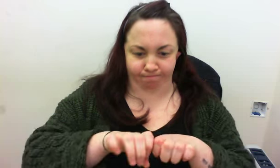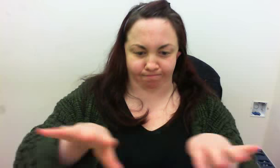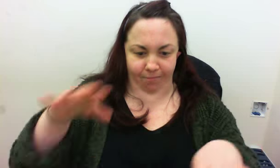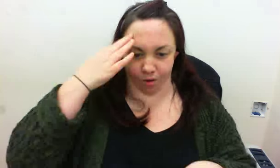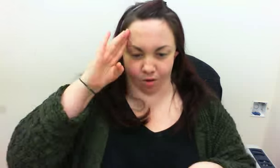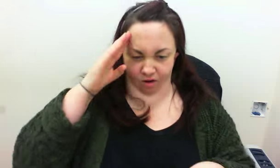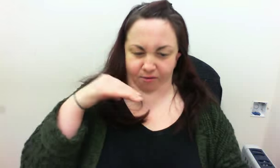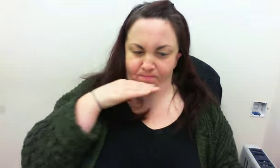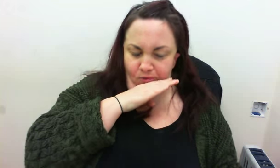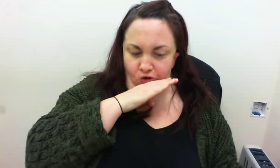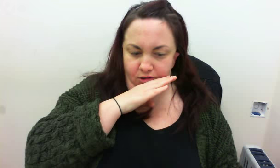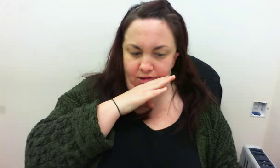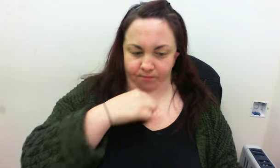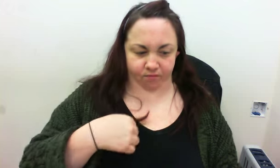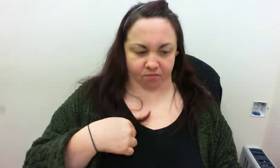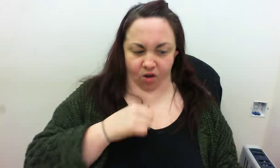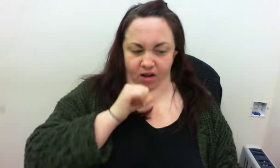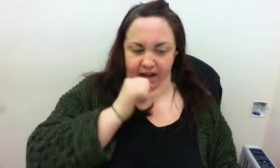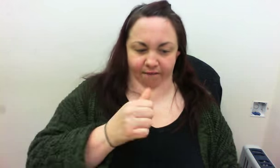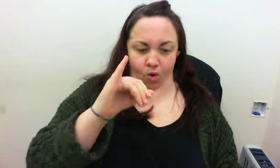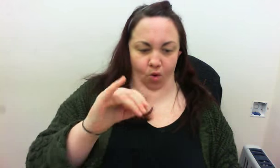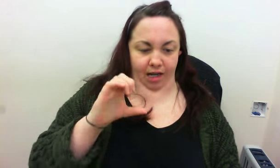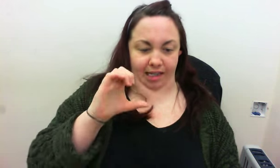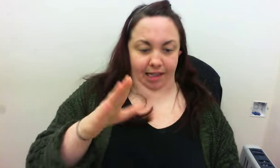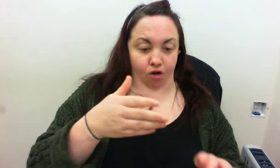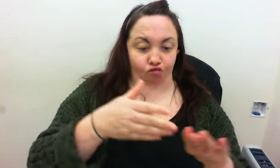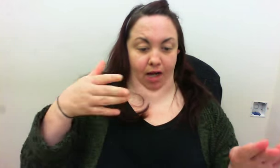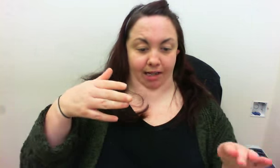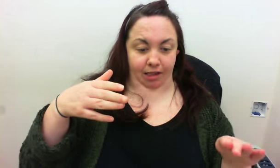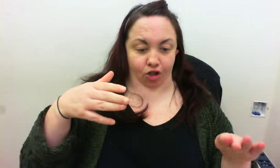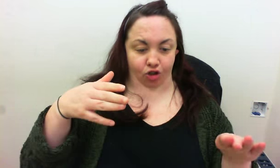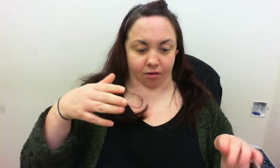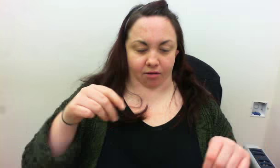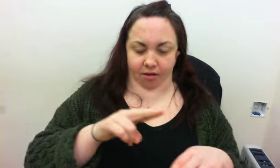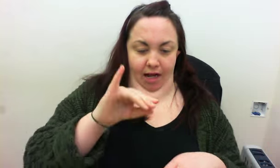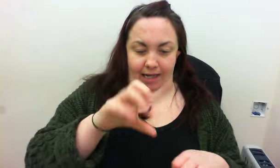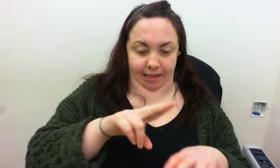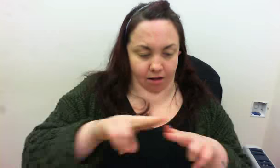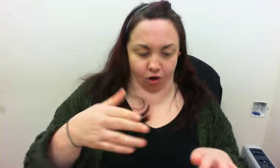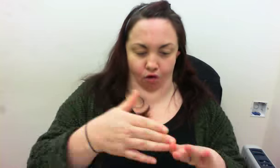like, we don't really have ISL recognition. It's not recognised as a third language.